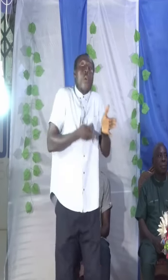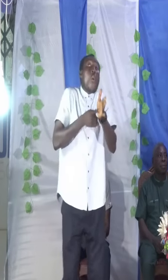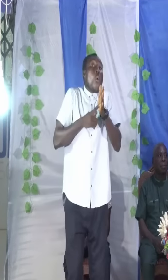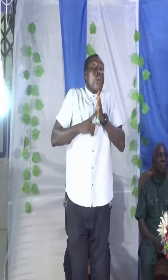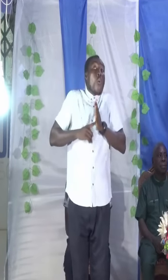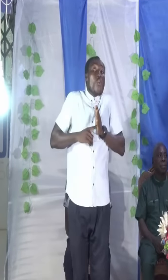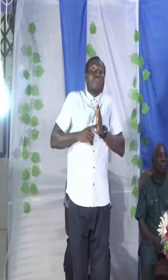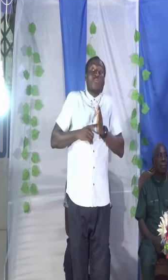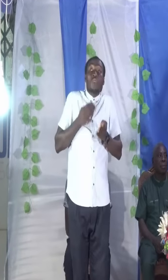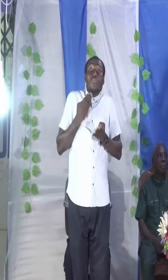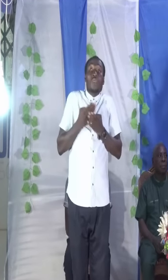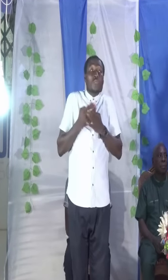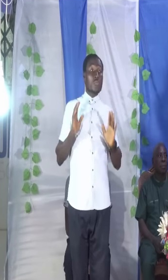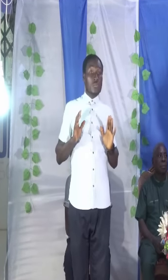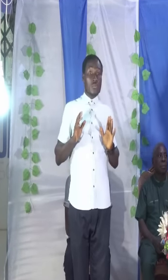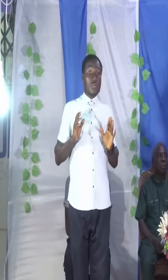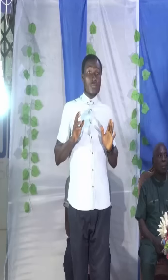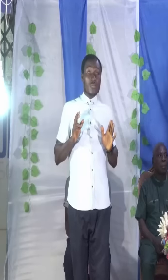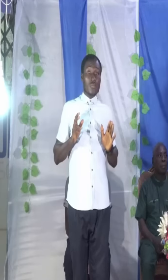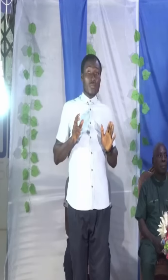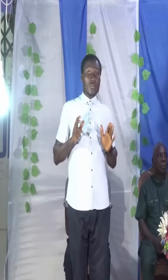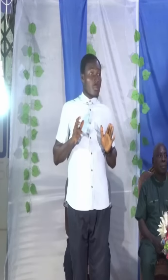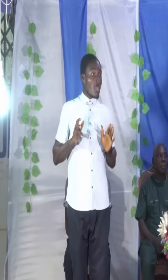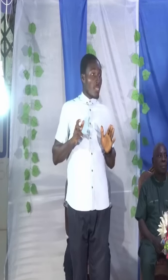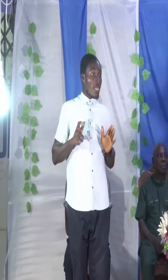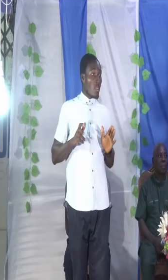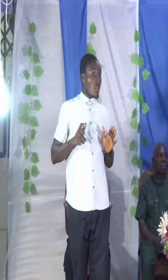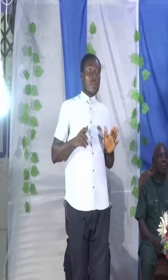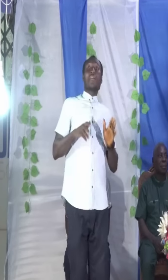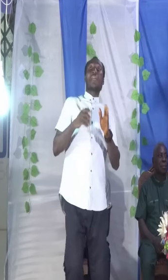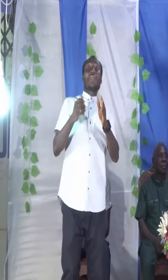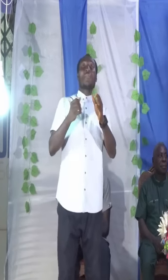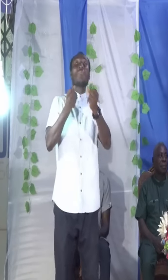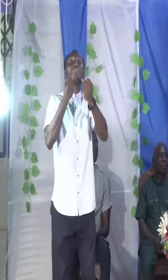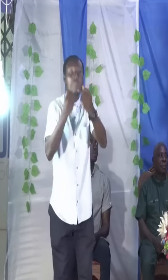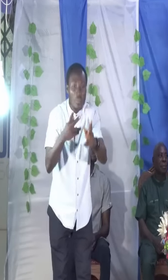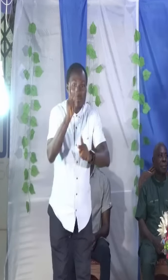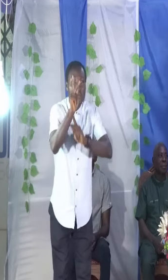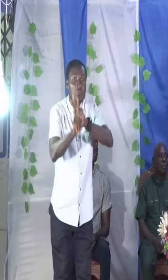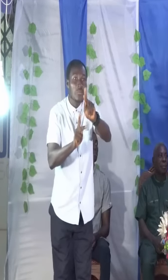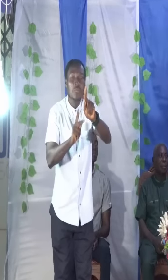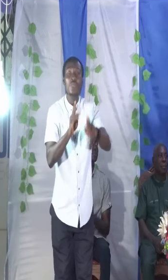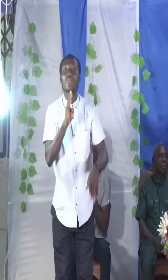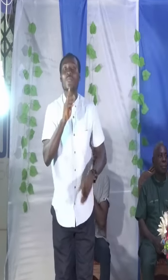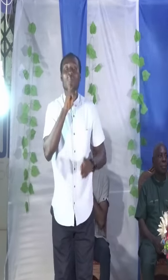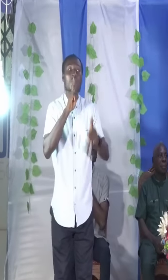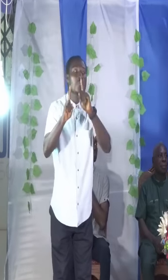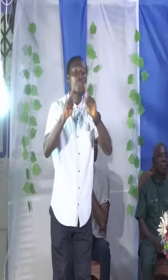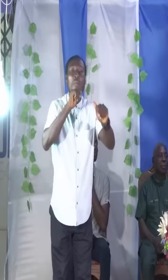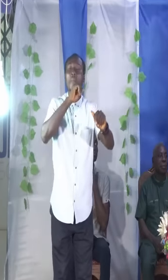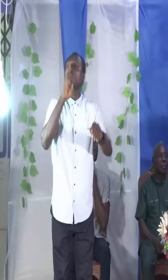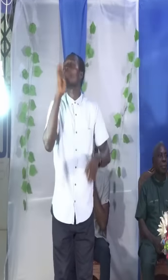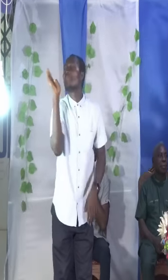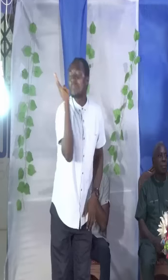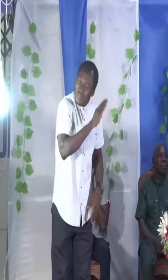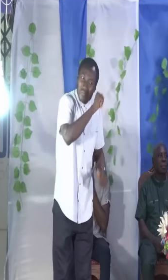yie nɛ obi bɛka nsɛm bi yɛana yɛte sɛ nkurɔfoɔ ka yɛ ho nsɛm mmɔne bebree ne adeɛ yɛyɛ te yɛi hoa